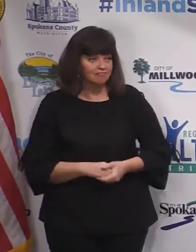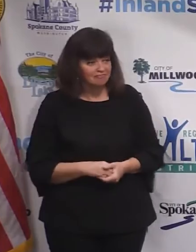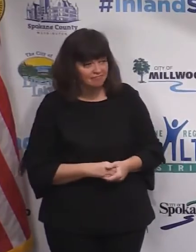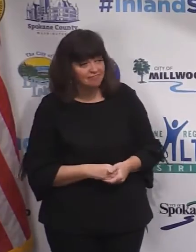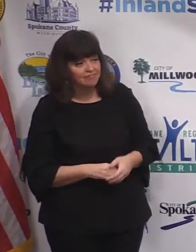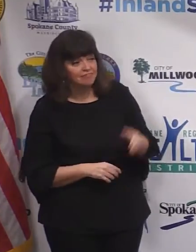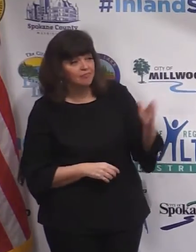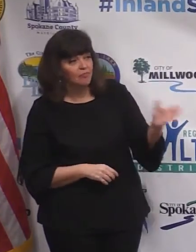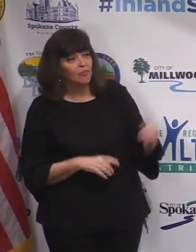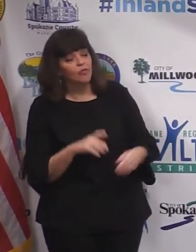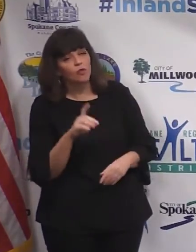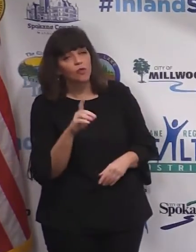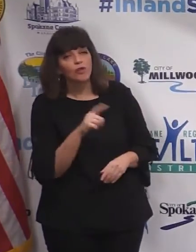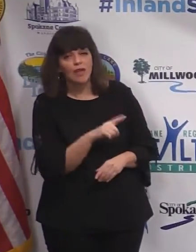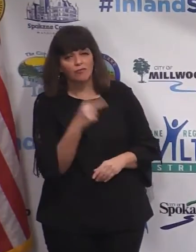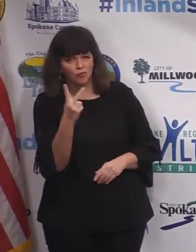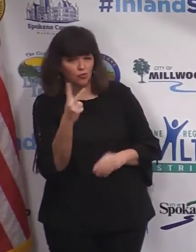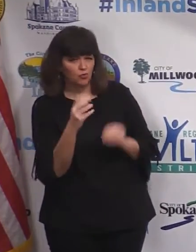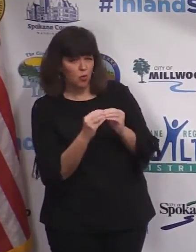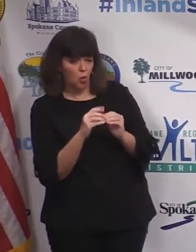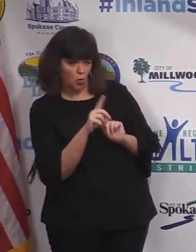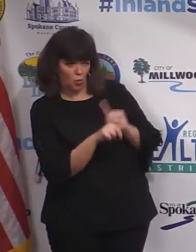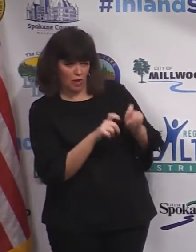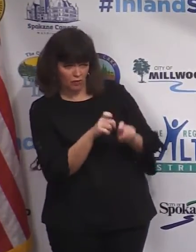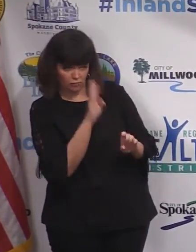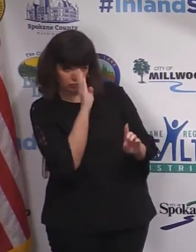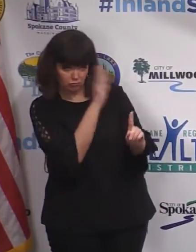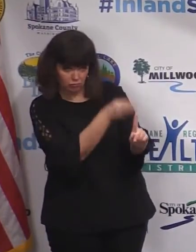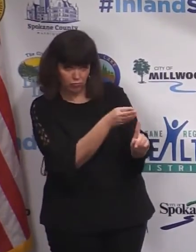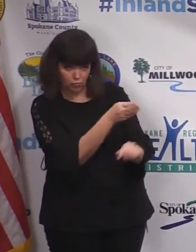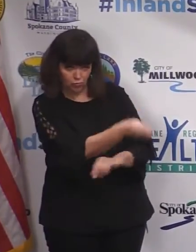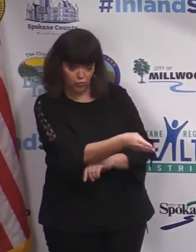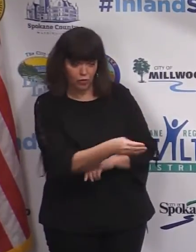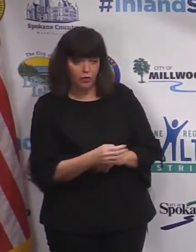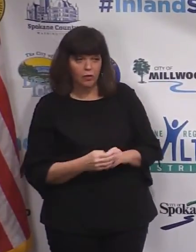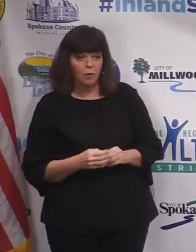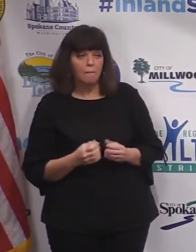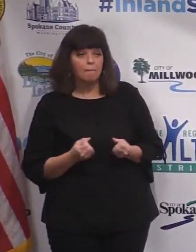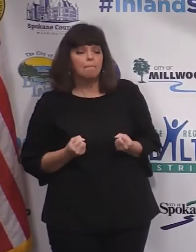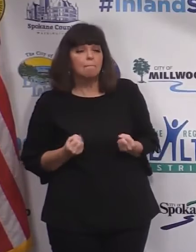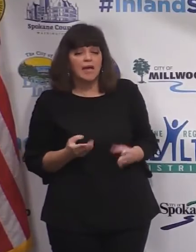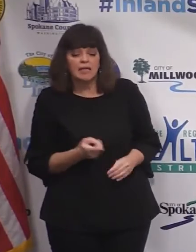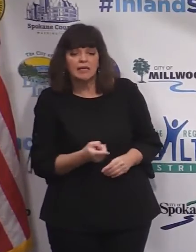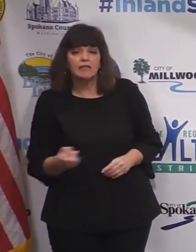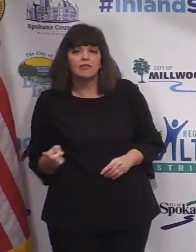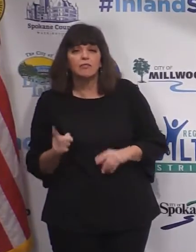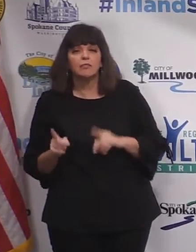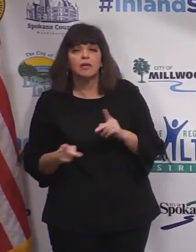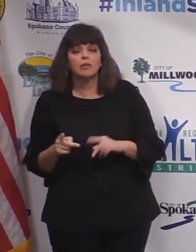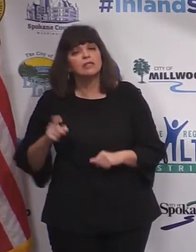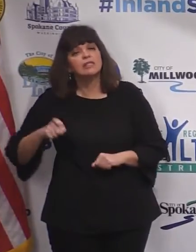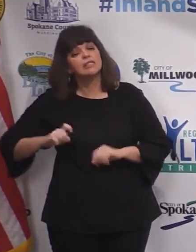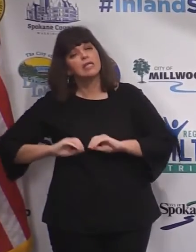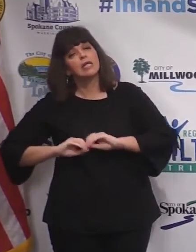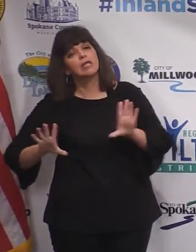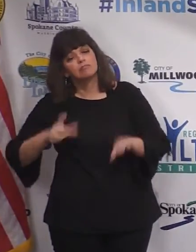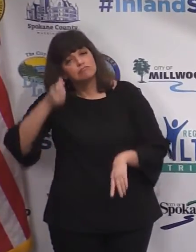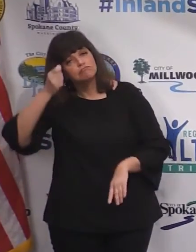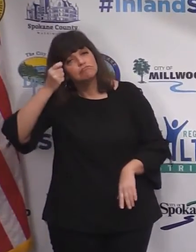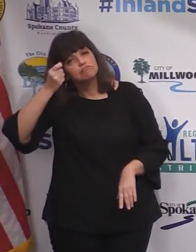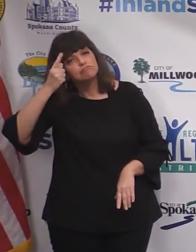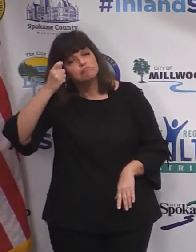Drew, I have two more questions for you. A lot of this will be clarification, but what